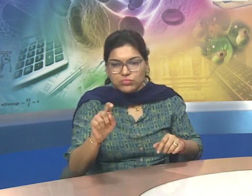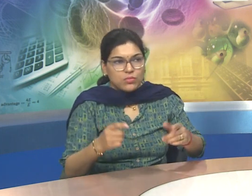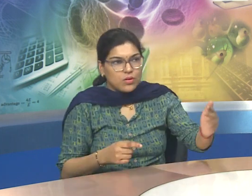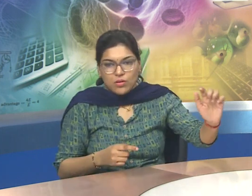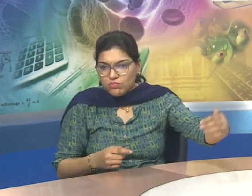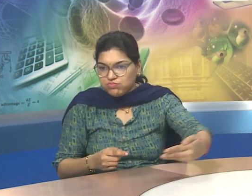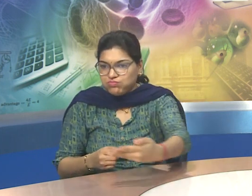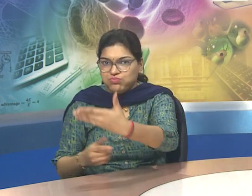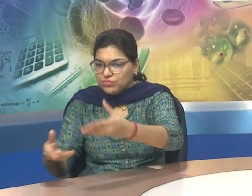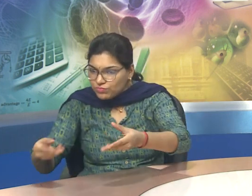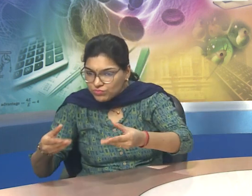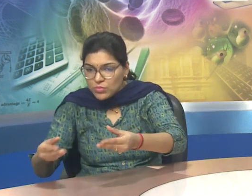it as per our